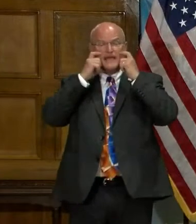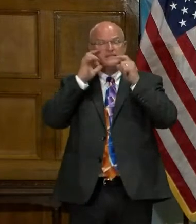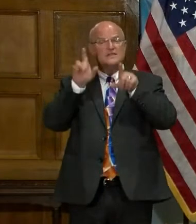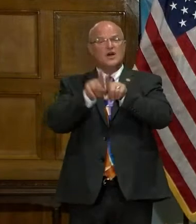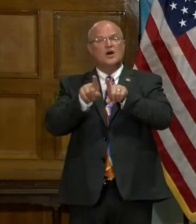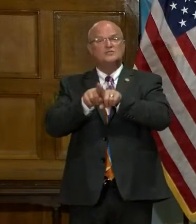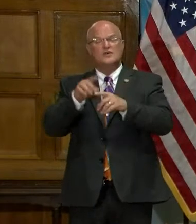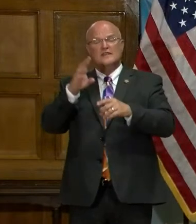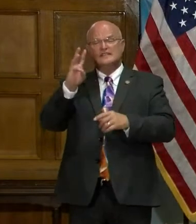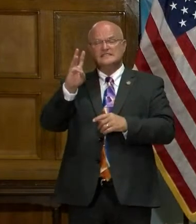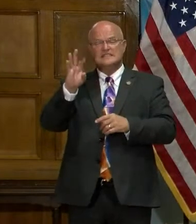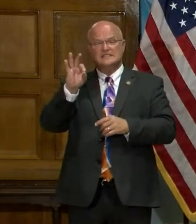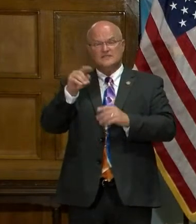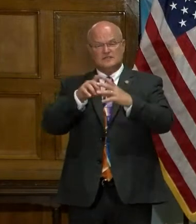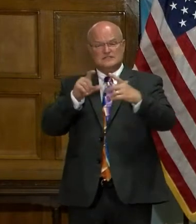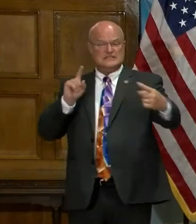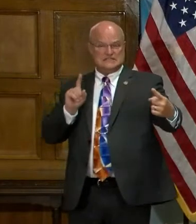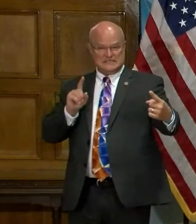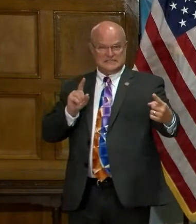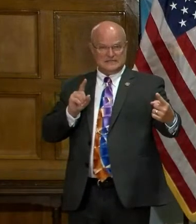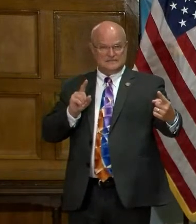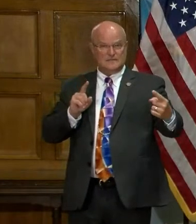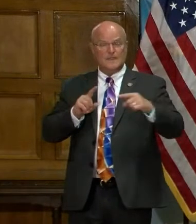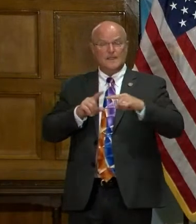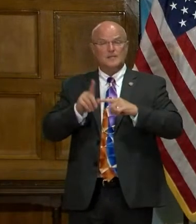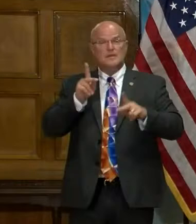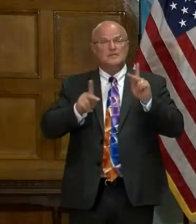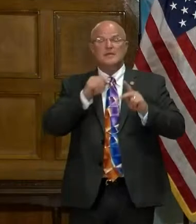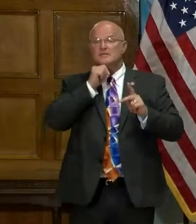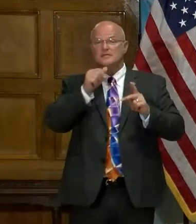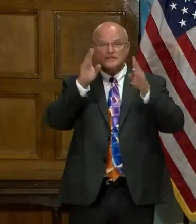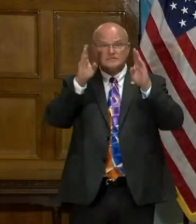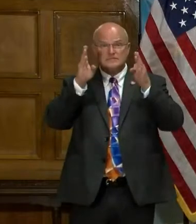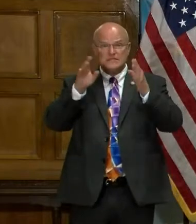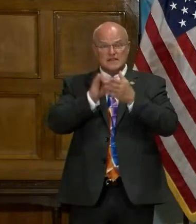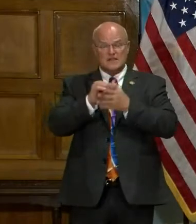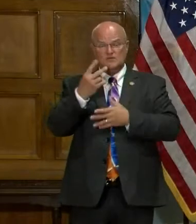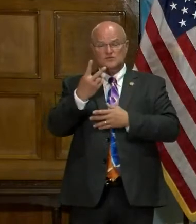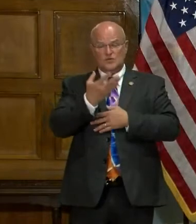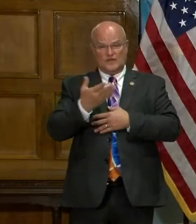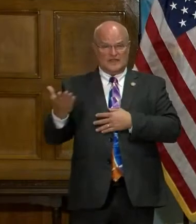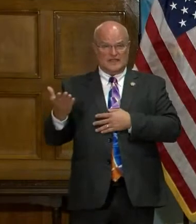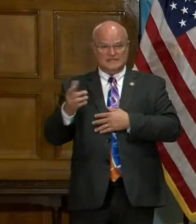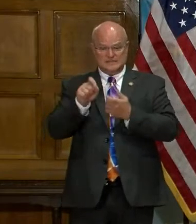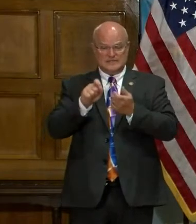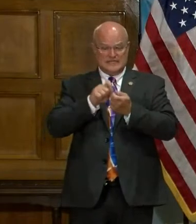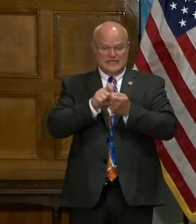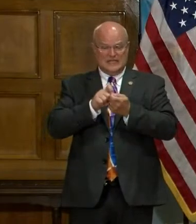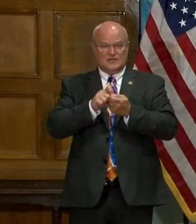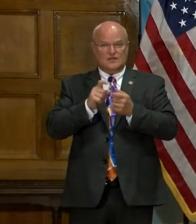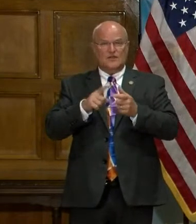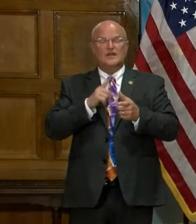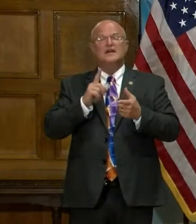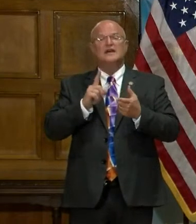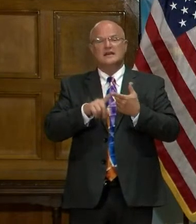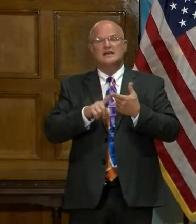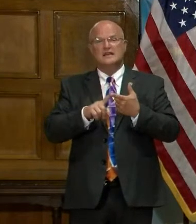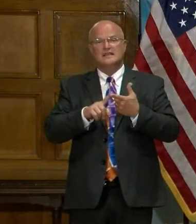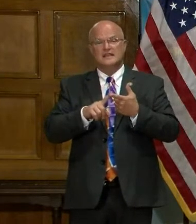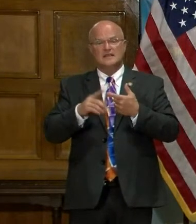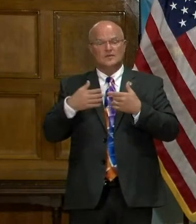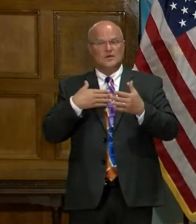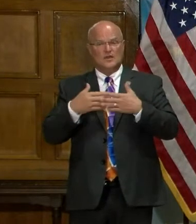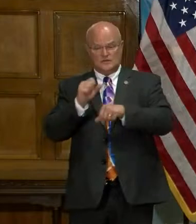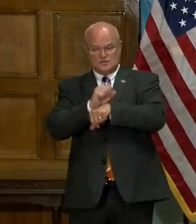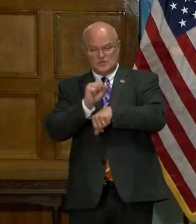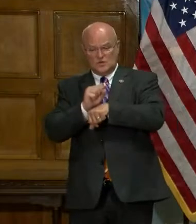also maintaining that 6 foot of distance. But if people are not attentive to those two things in particular, then whether